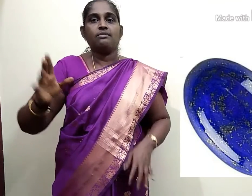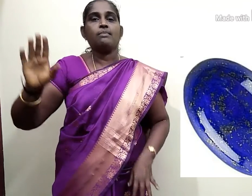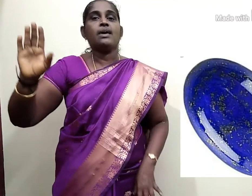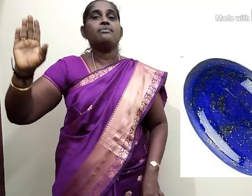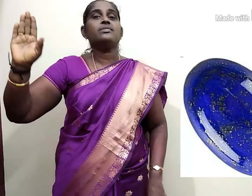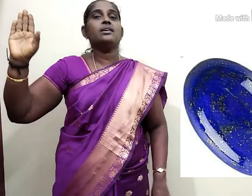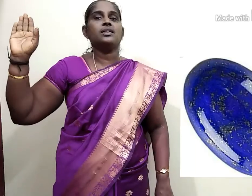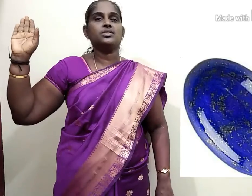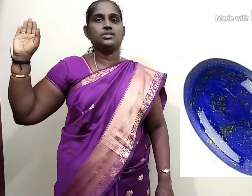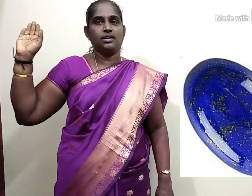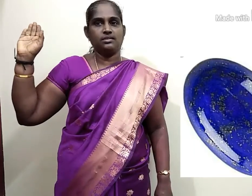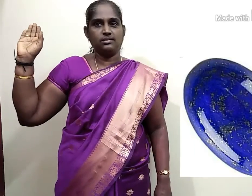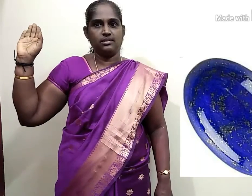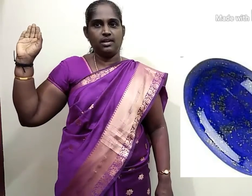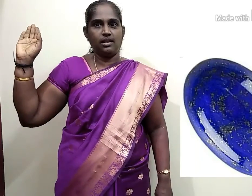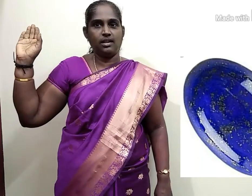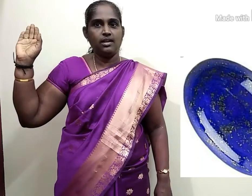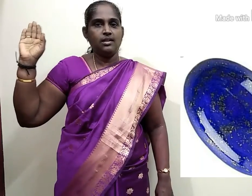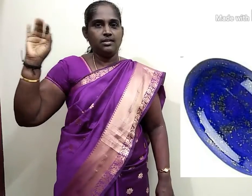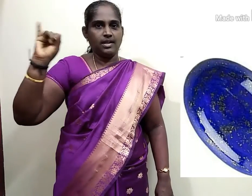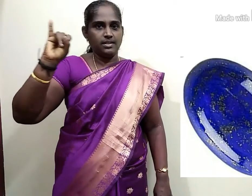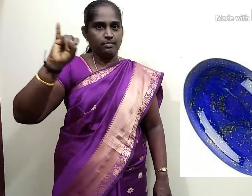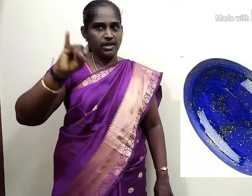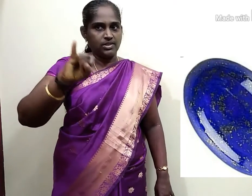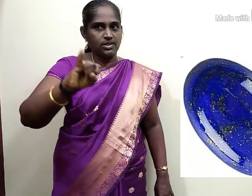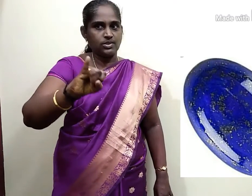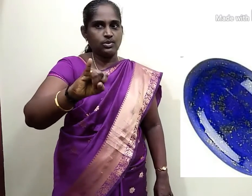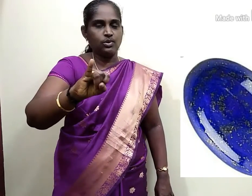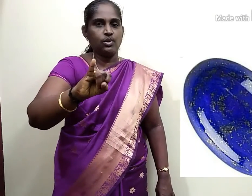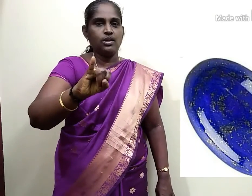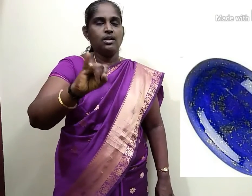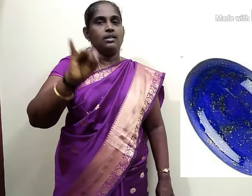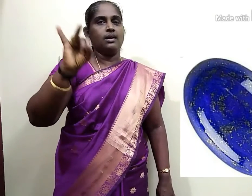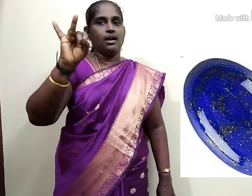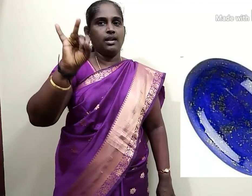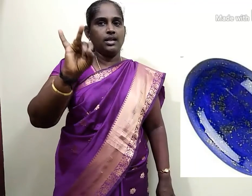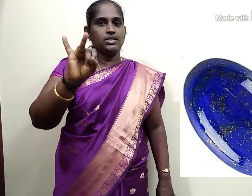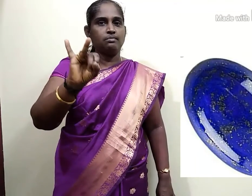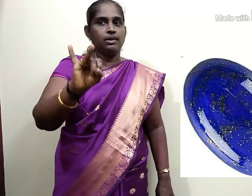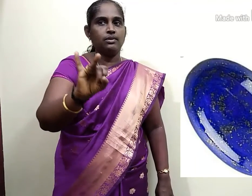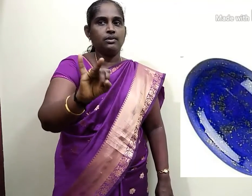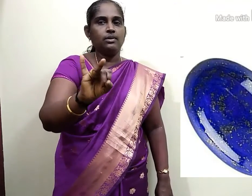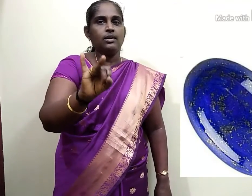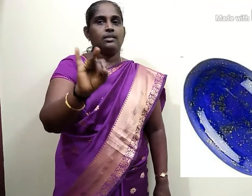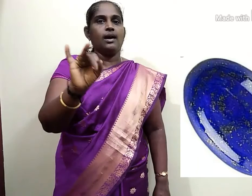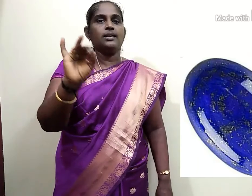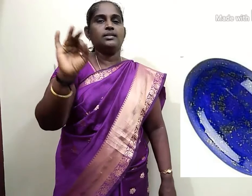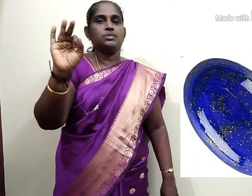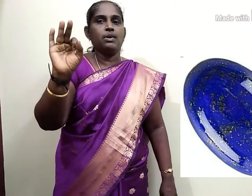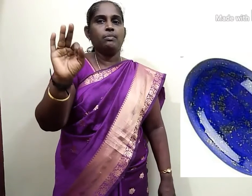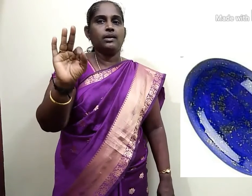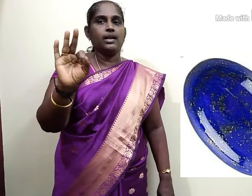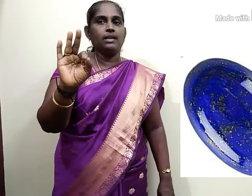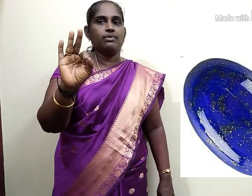from Afghanistan. Okay, that is a precious stone. The color is blue. That these people are getting